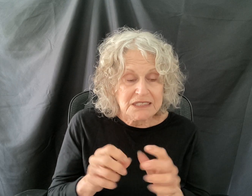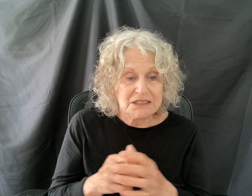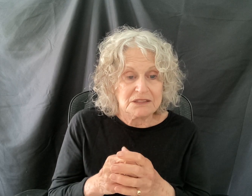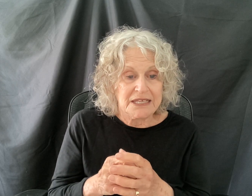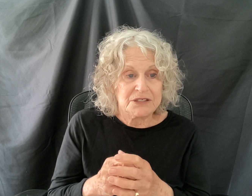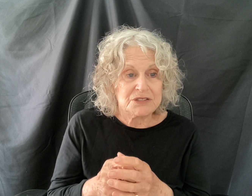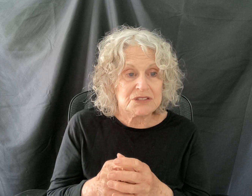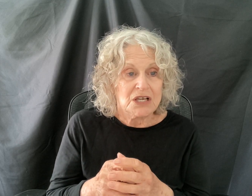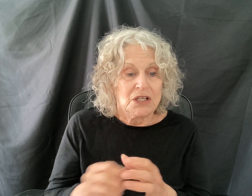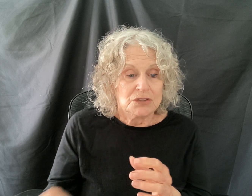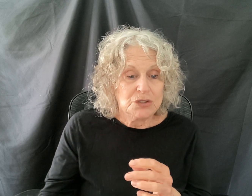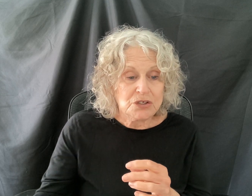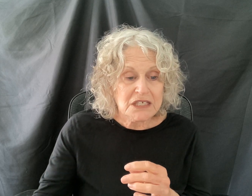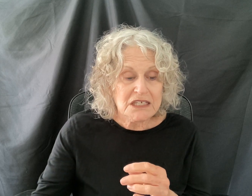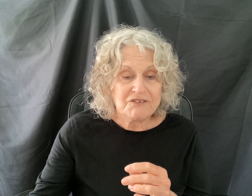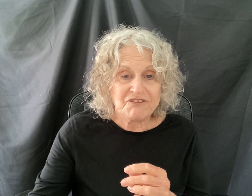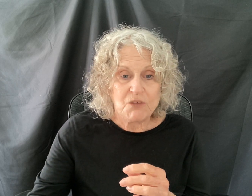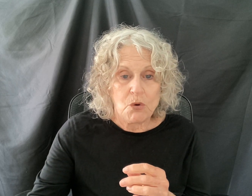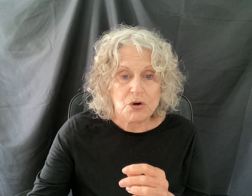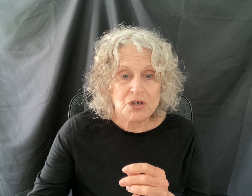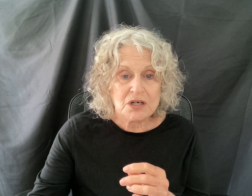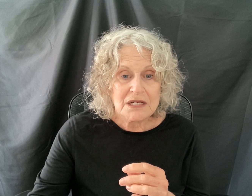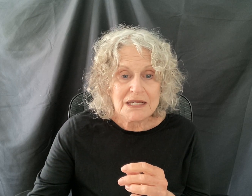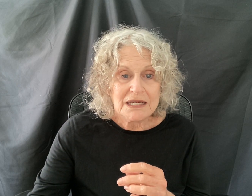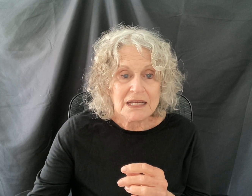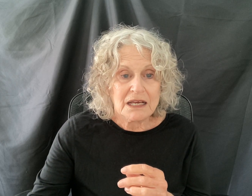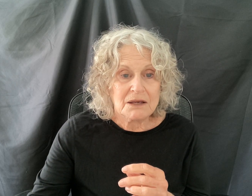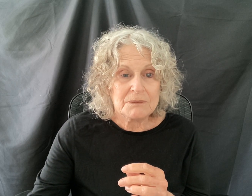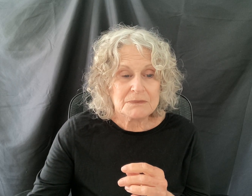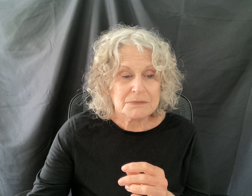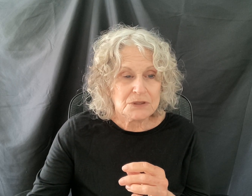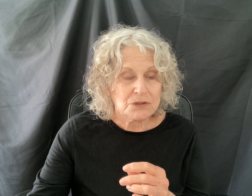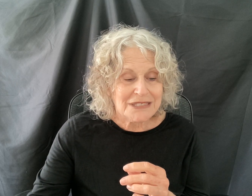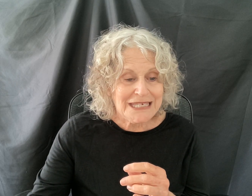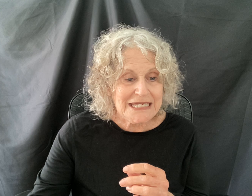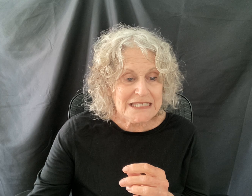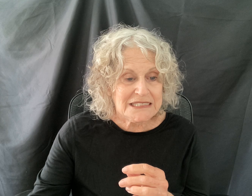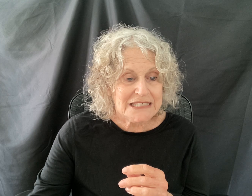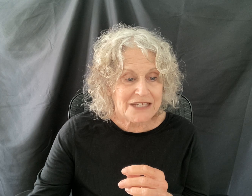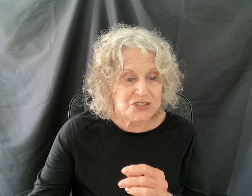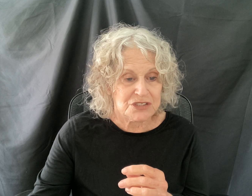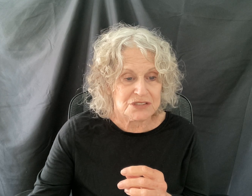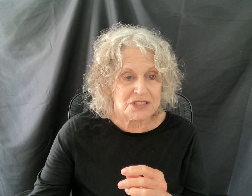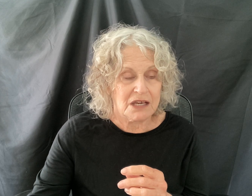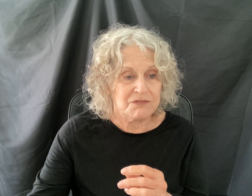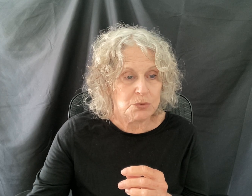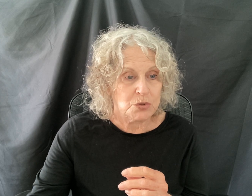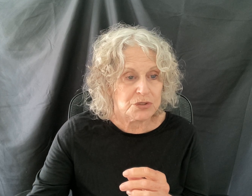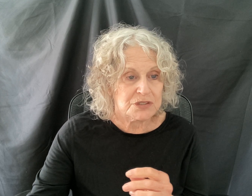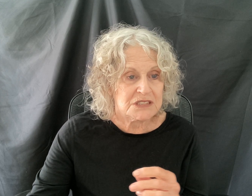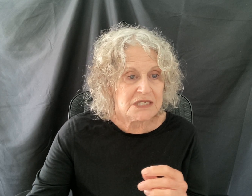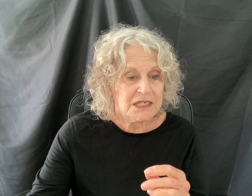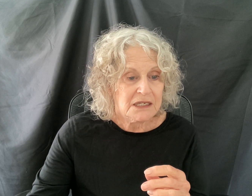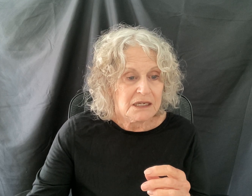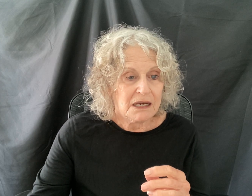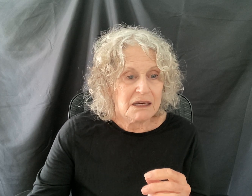the letters, looking for little key sections of the words.